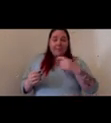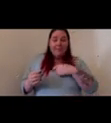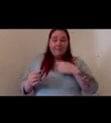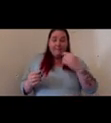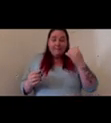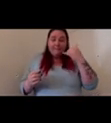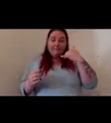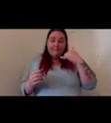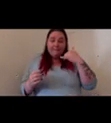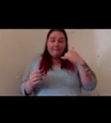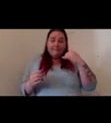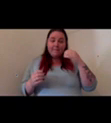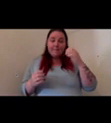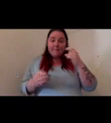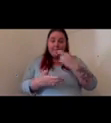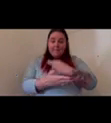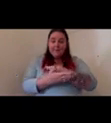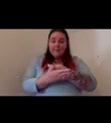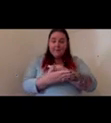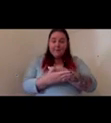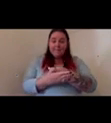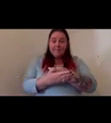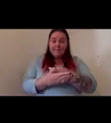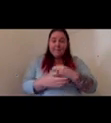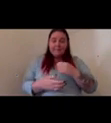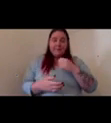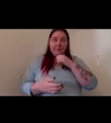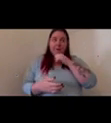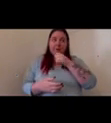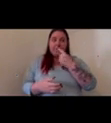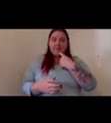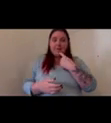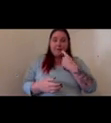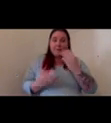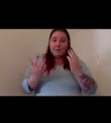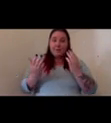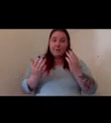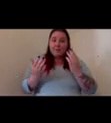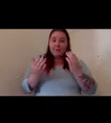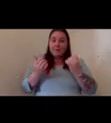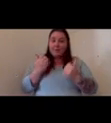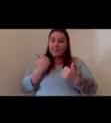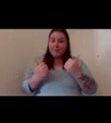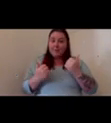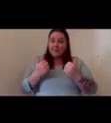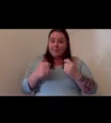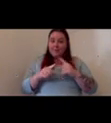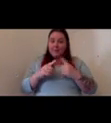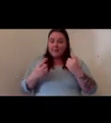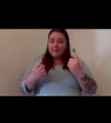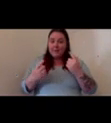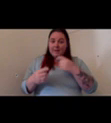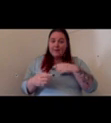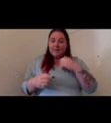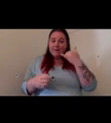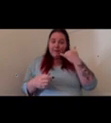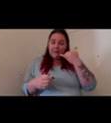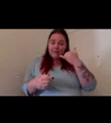client. I called a rehab around here, and I